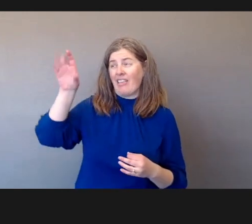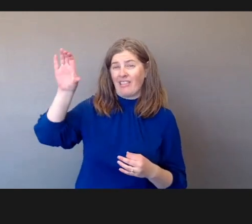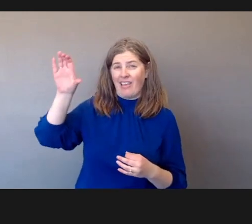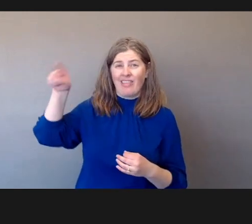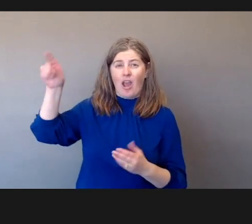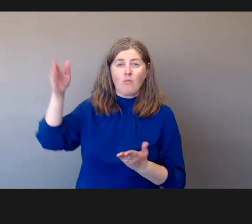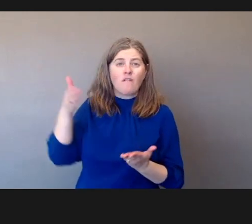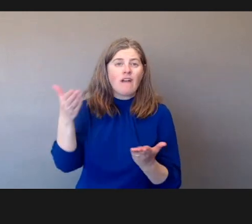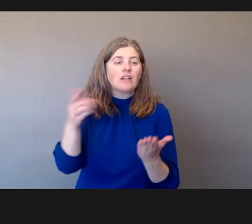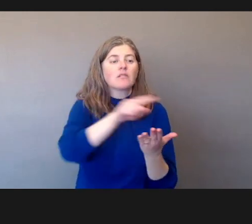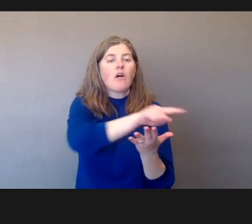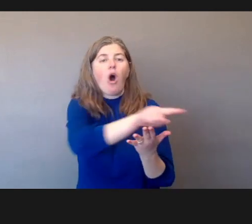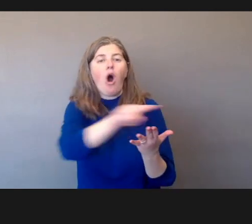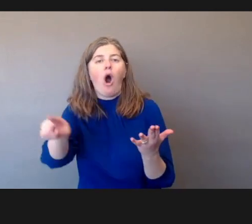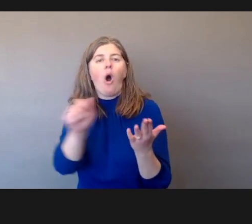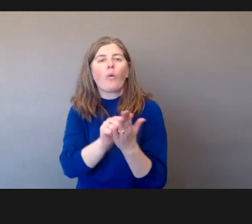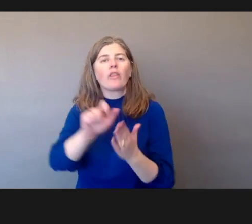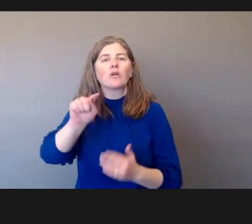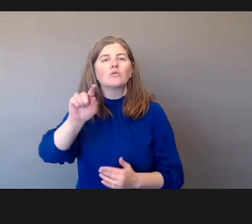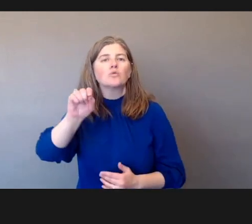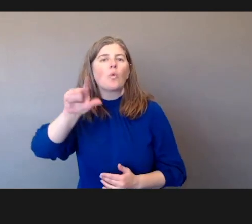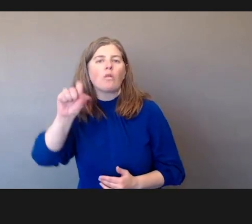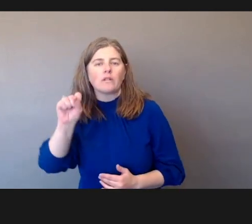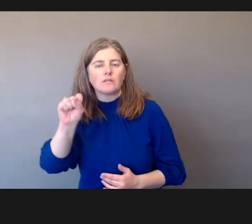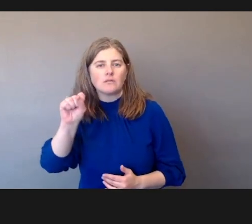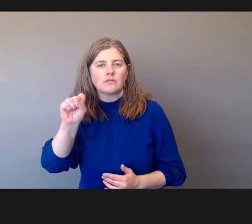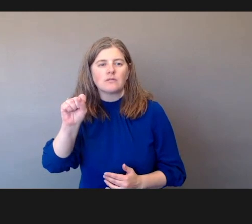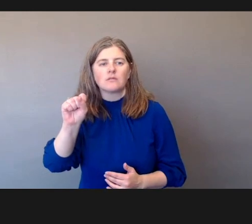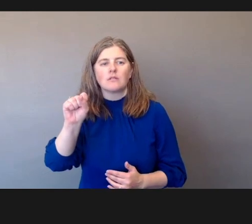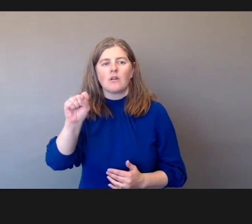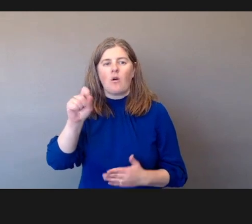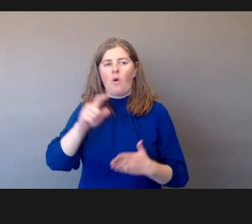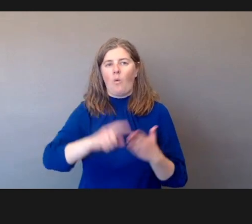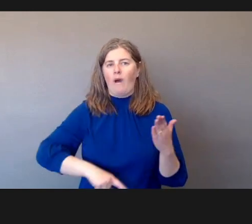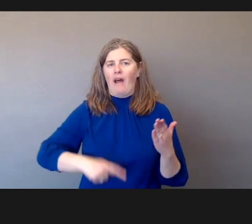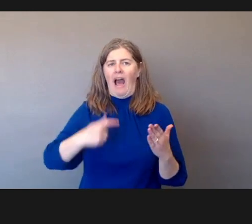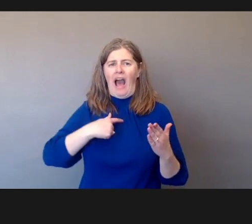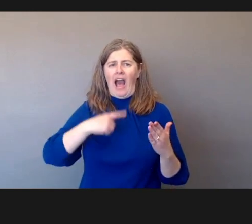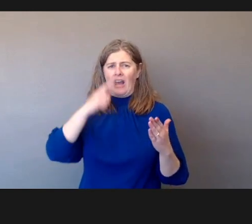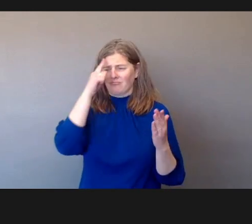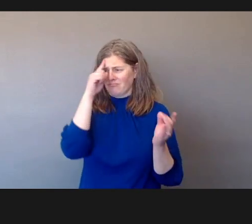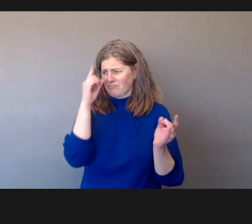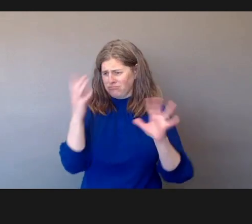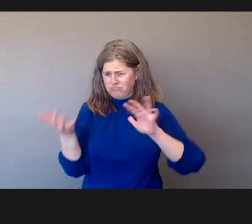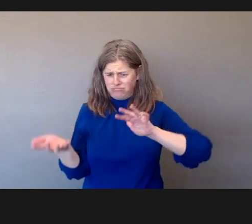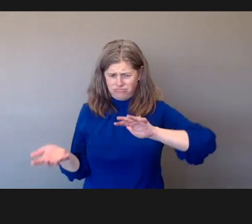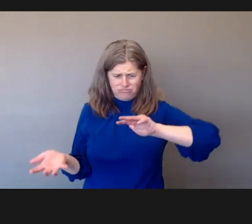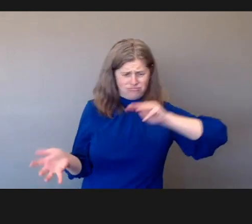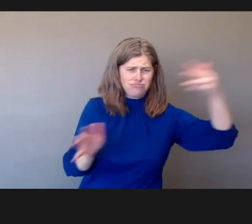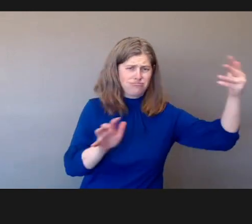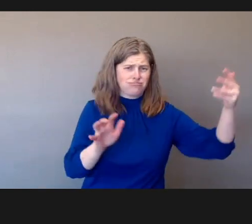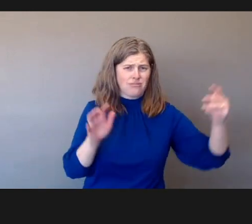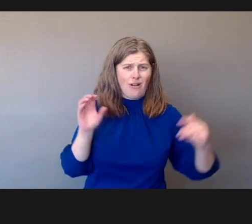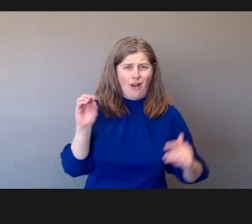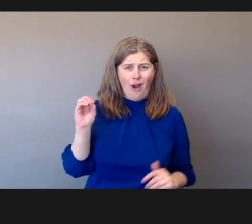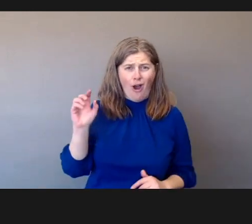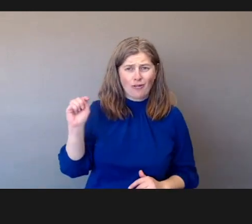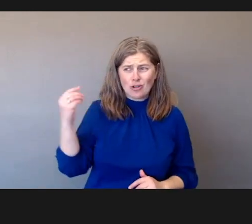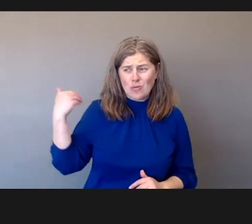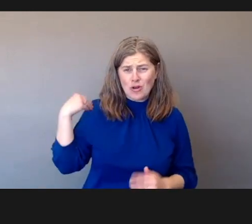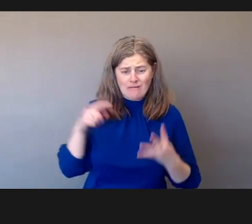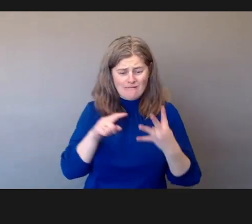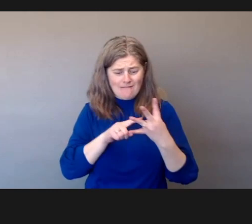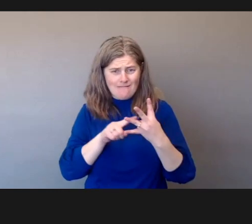with tools. And, we went through sort of what I thought was a fiasco in late October, where this CDC